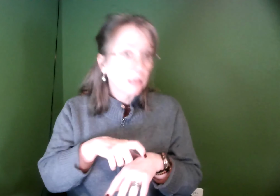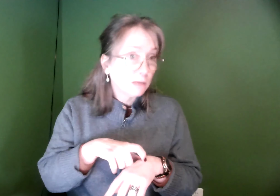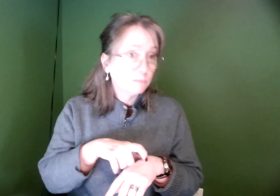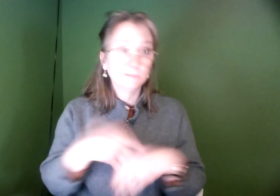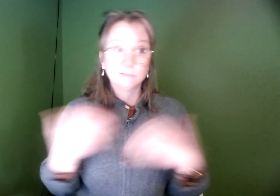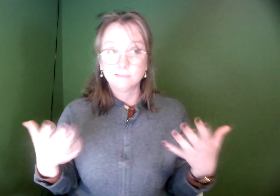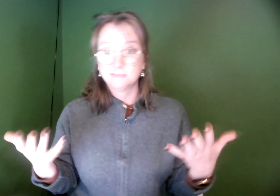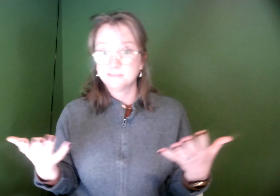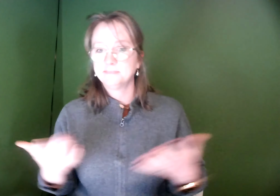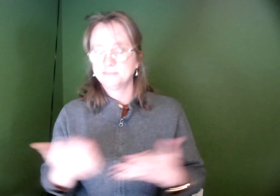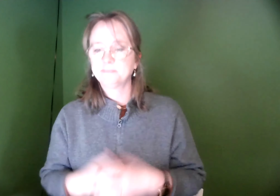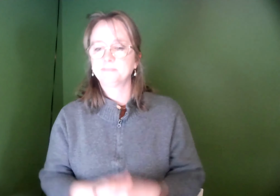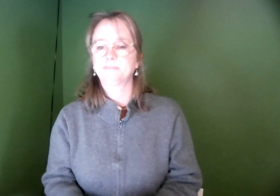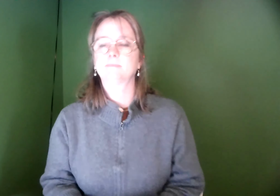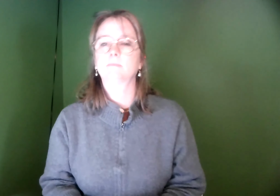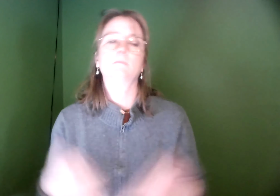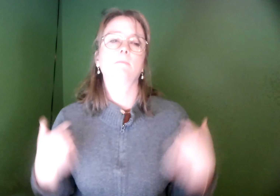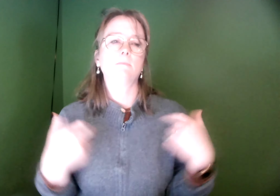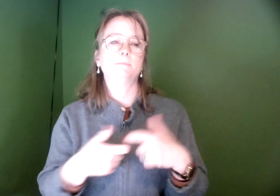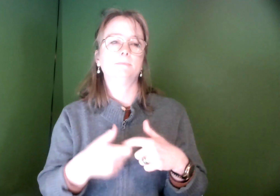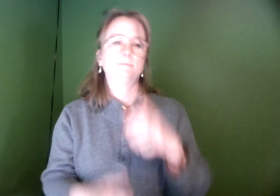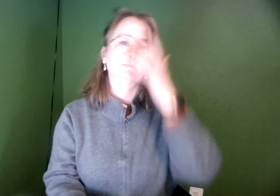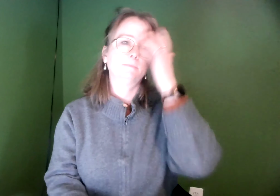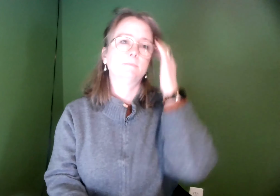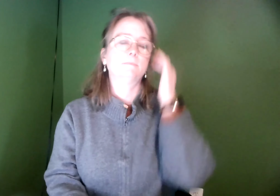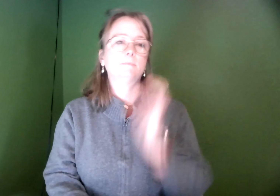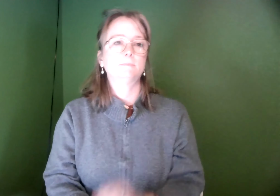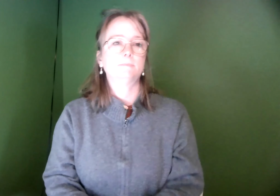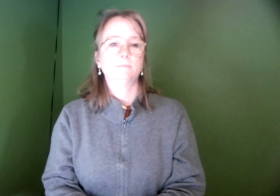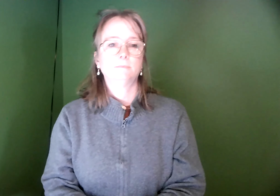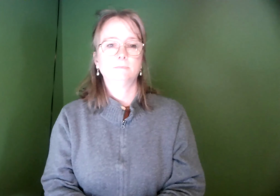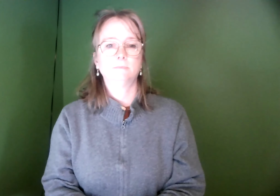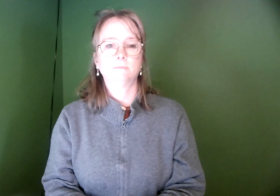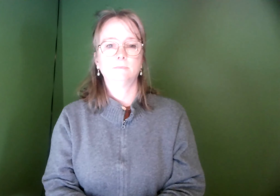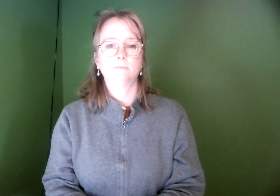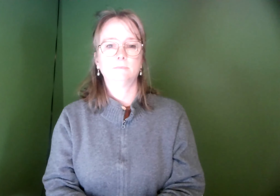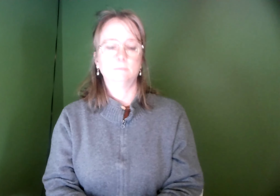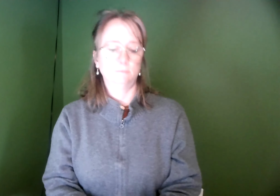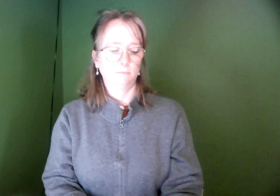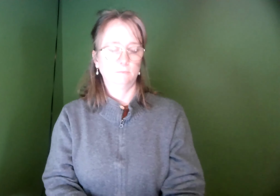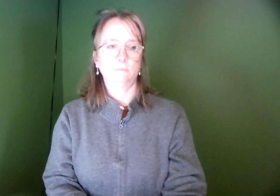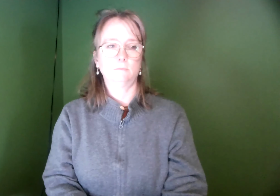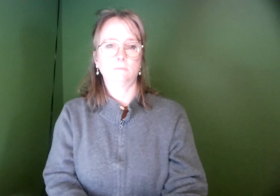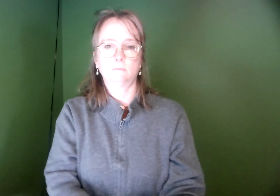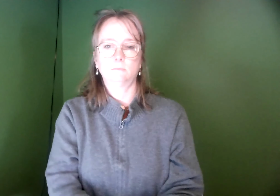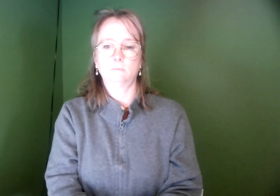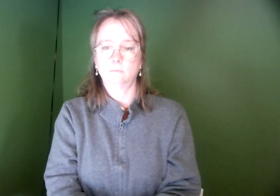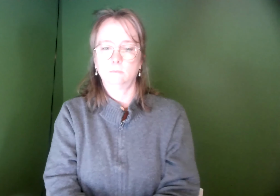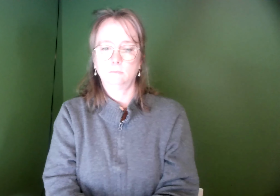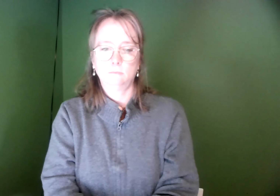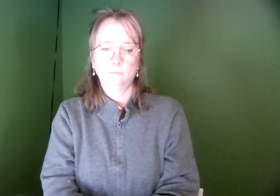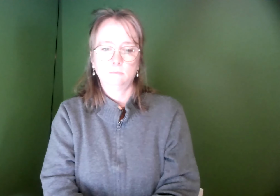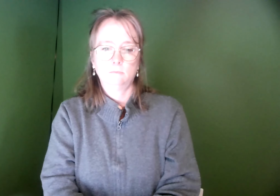that. Vamos a hacer transición a tarea y siguiente horas o fechas de reunión.